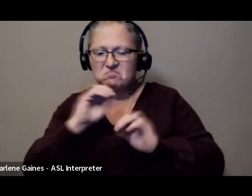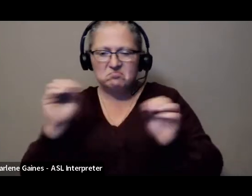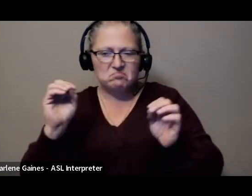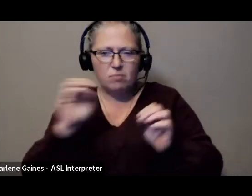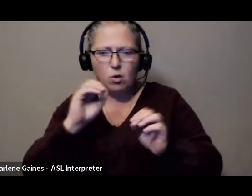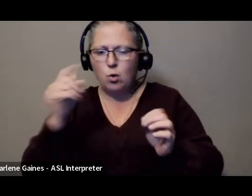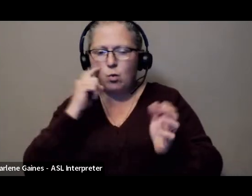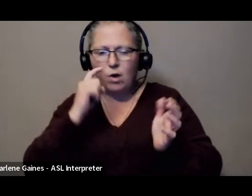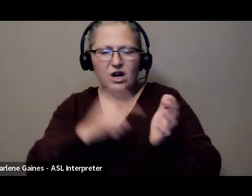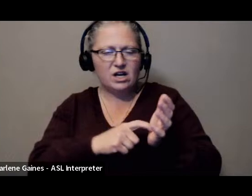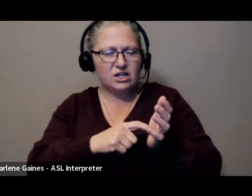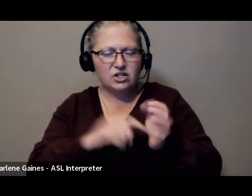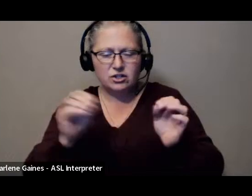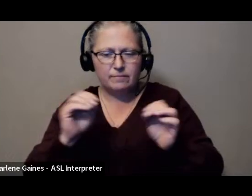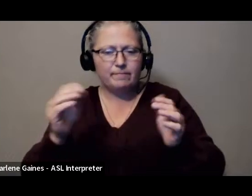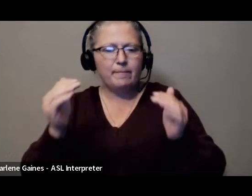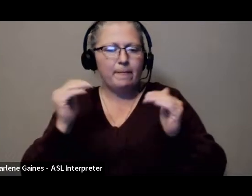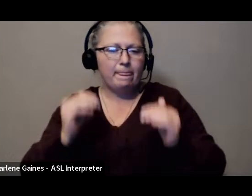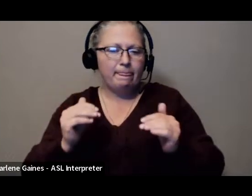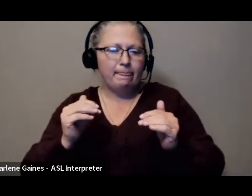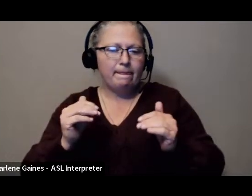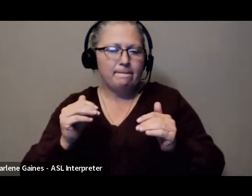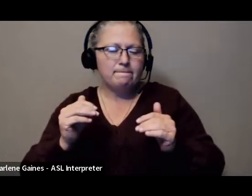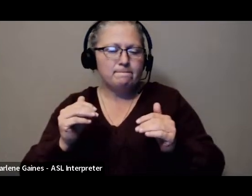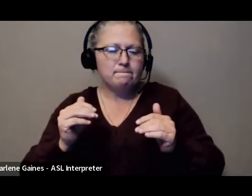recognition tonight. I would like to